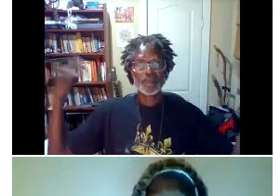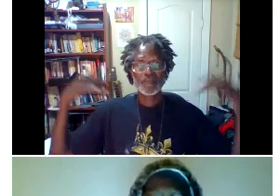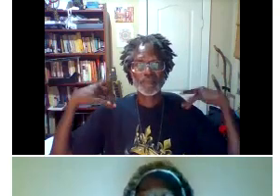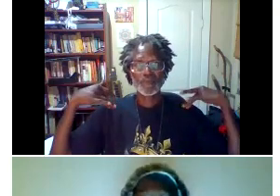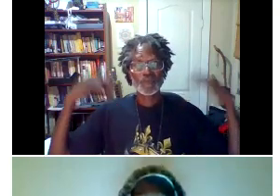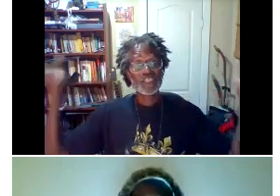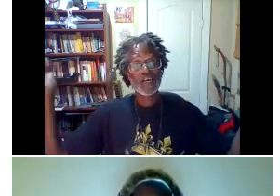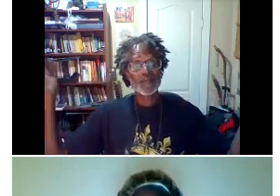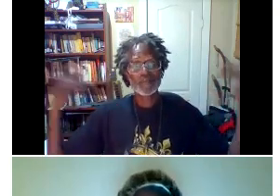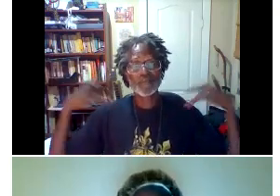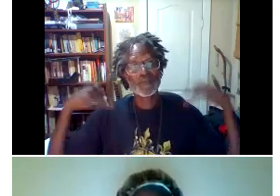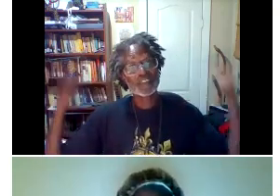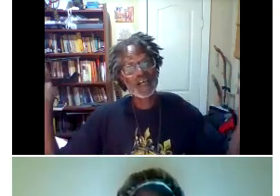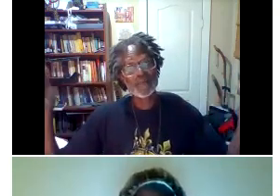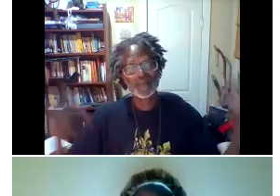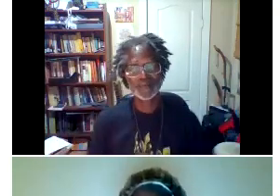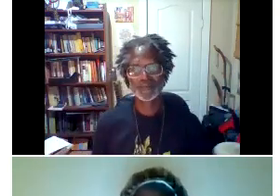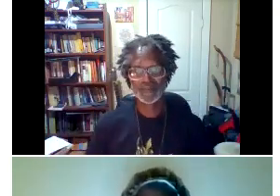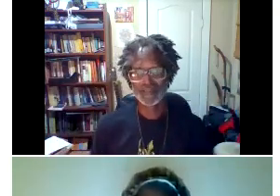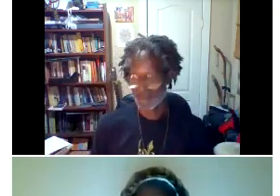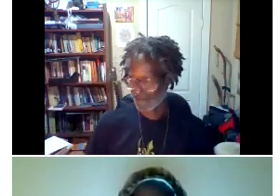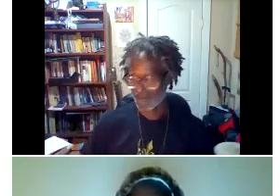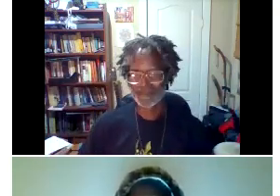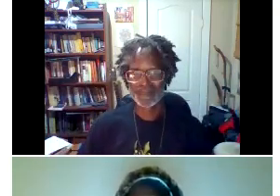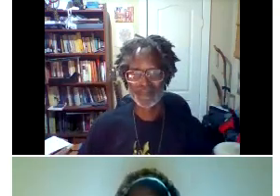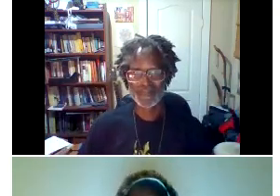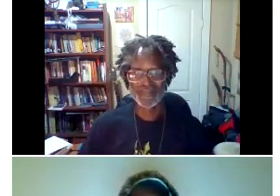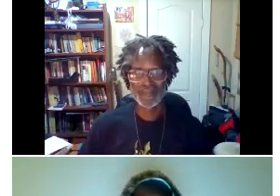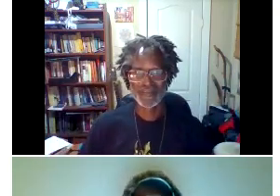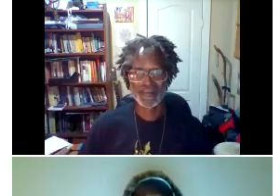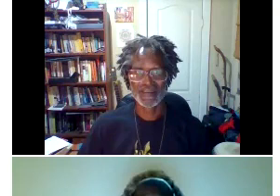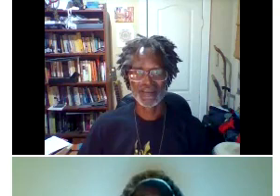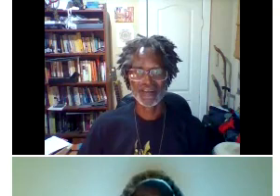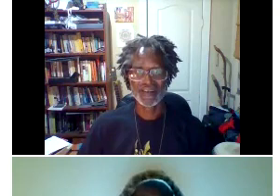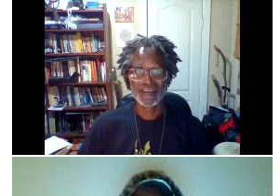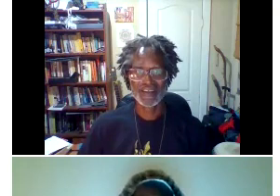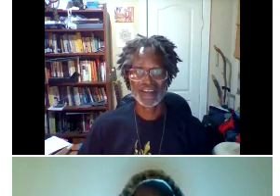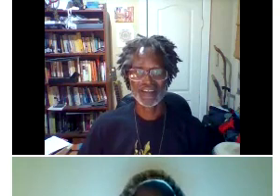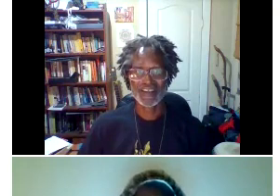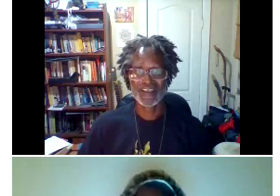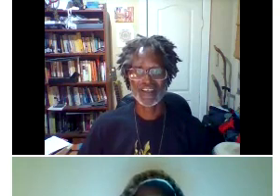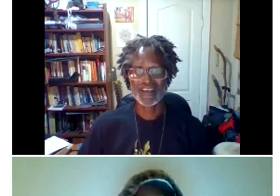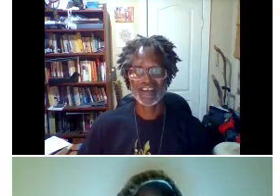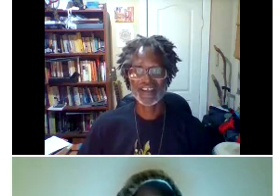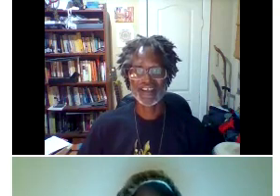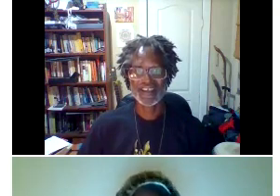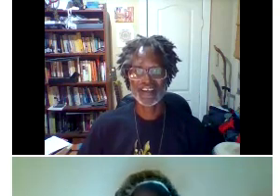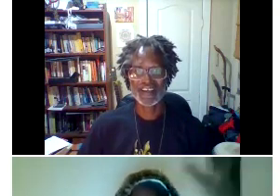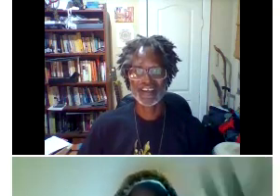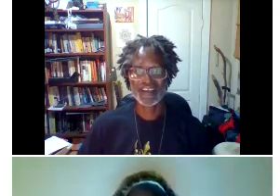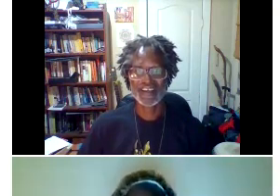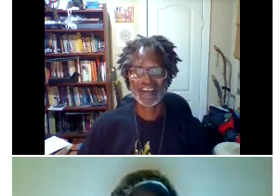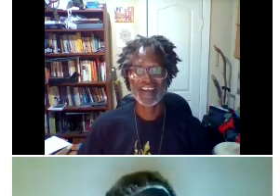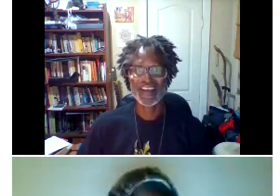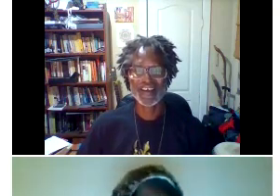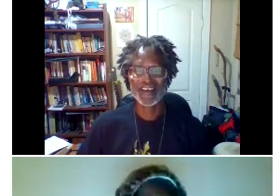Okay. I don't know why. Oh, okay, I see. So my name is. So now